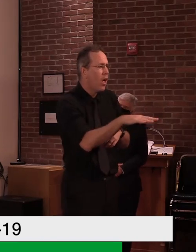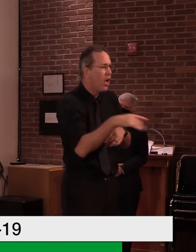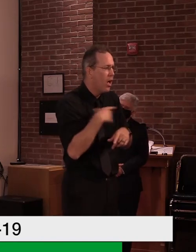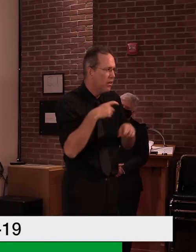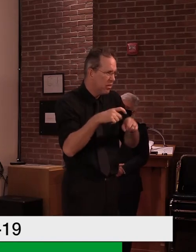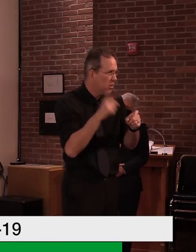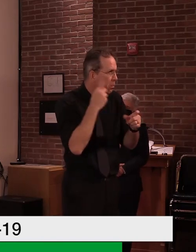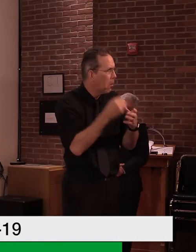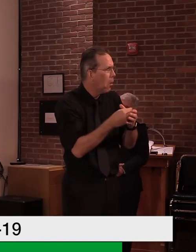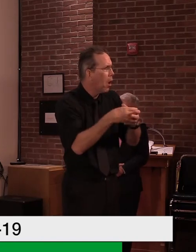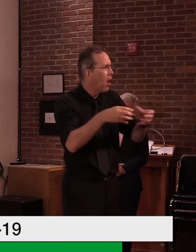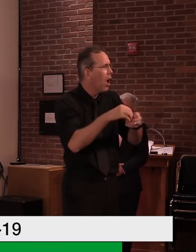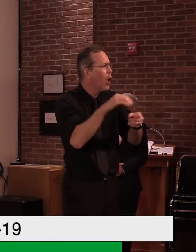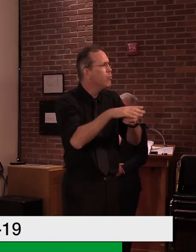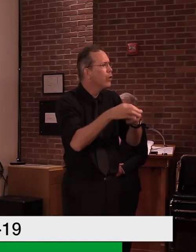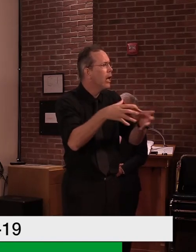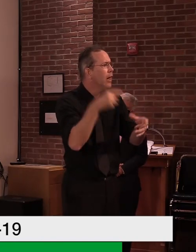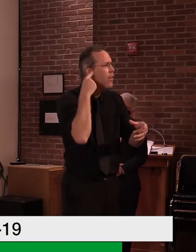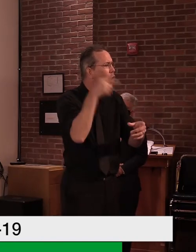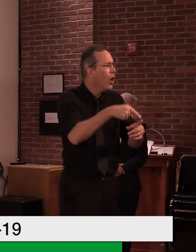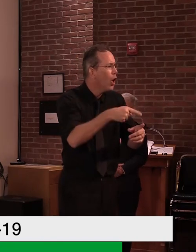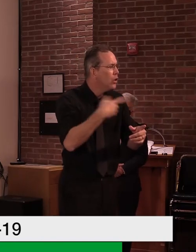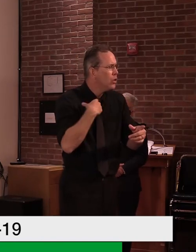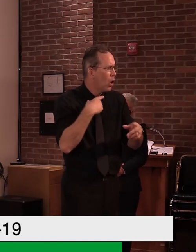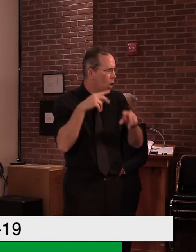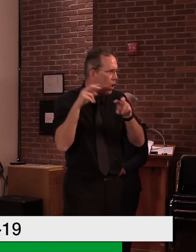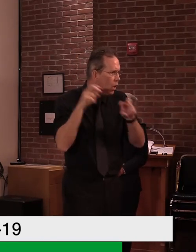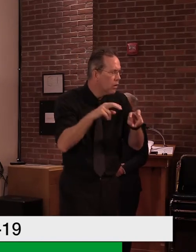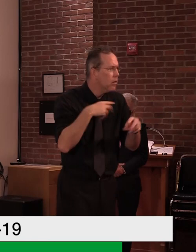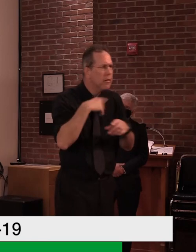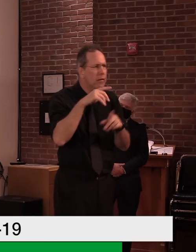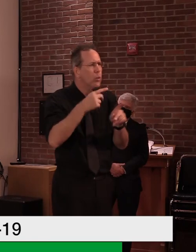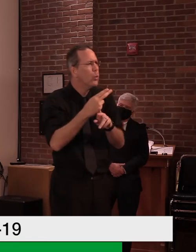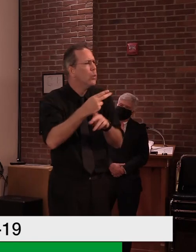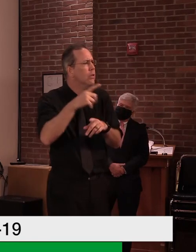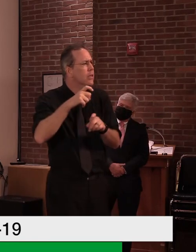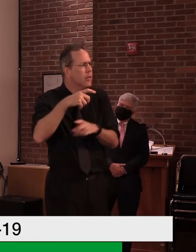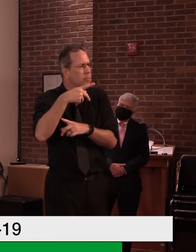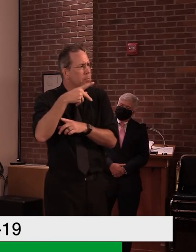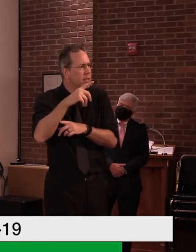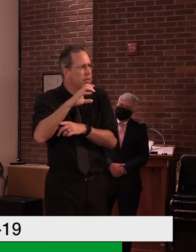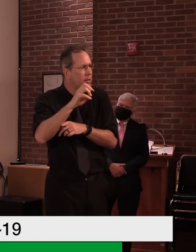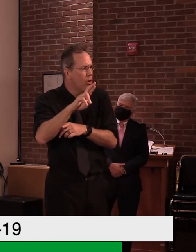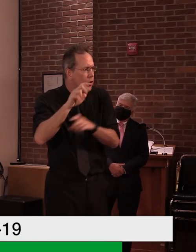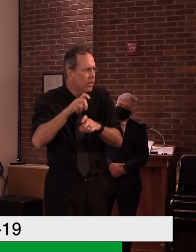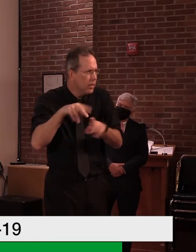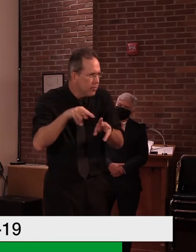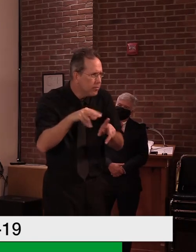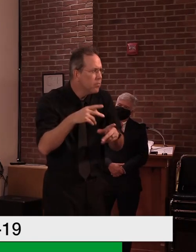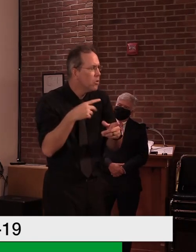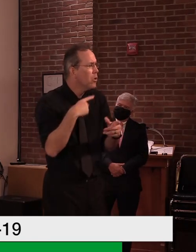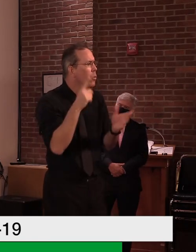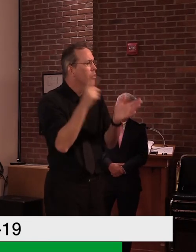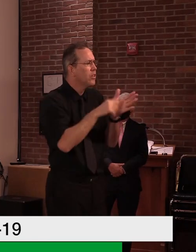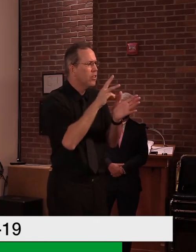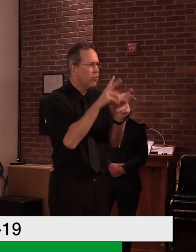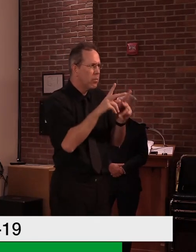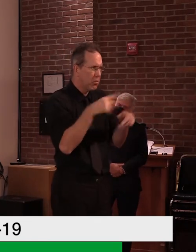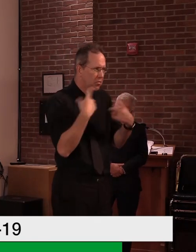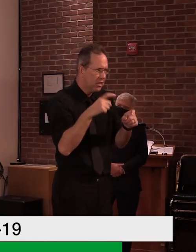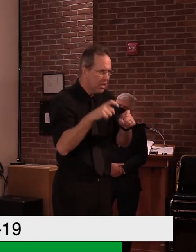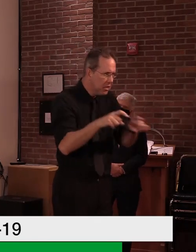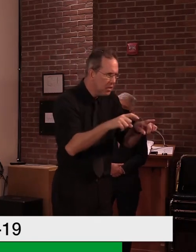something going on down there, and, you know, tested over 1,600 people and only found five